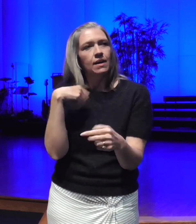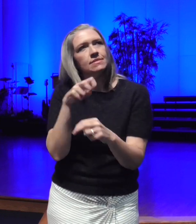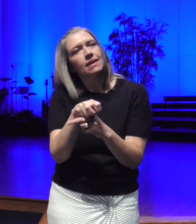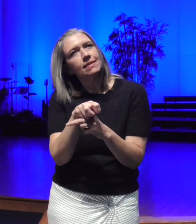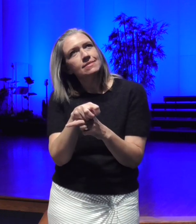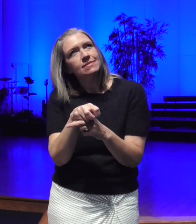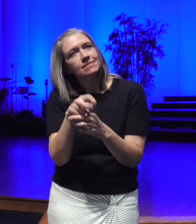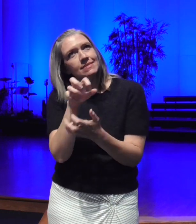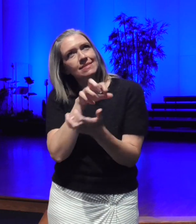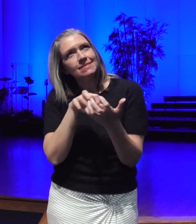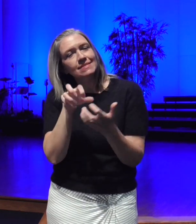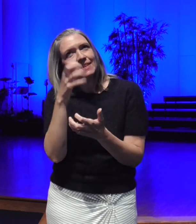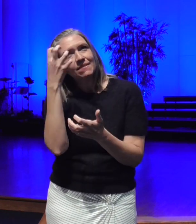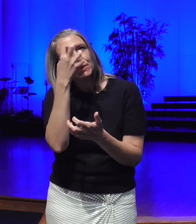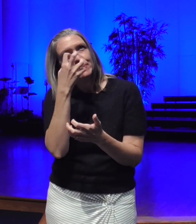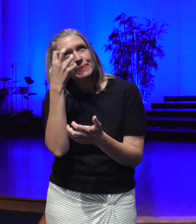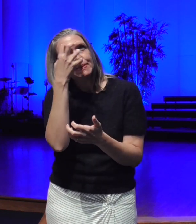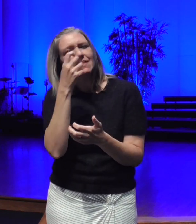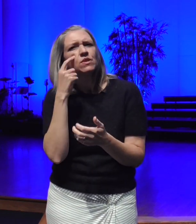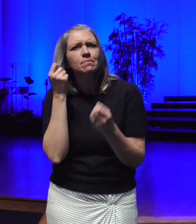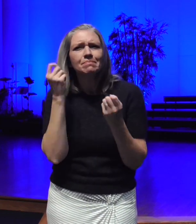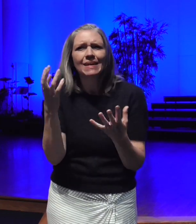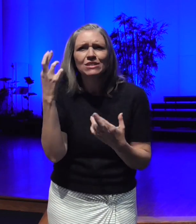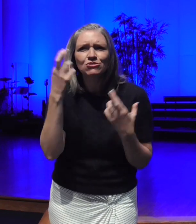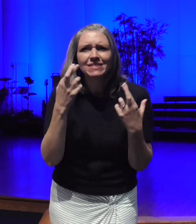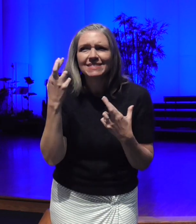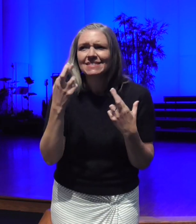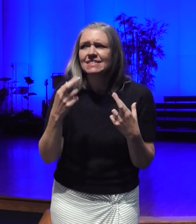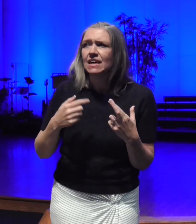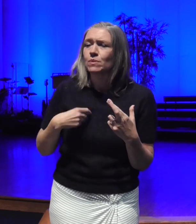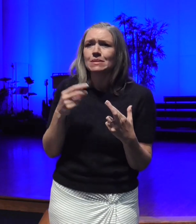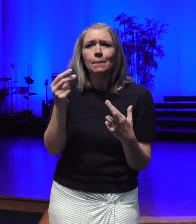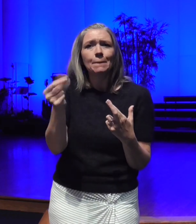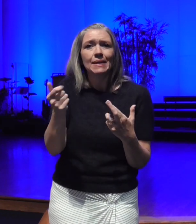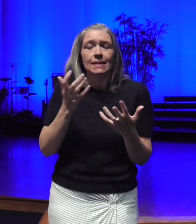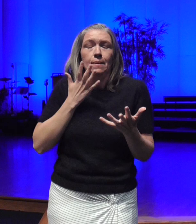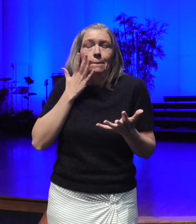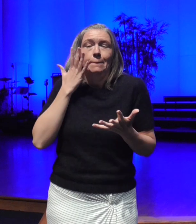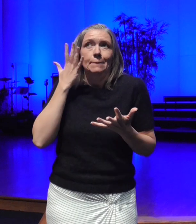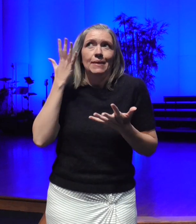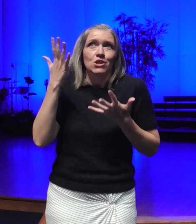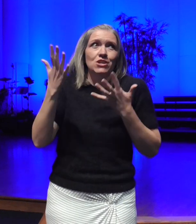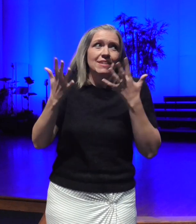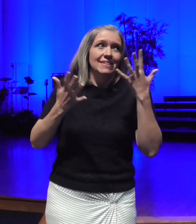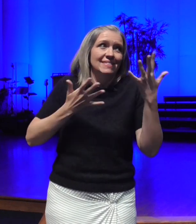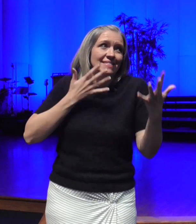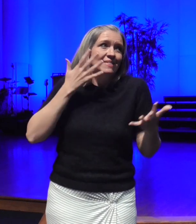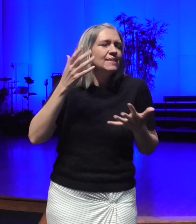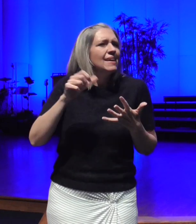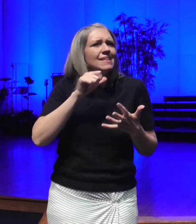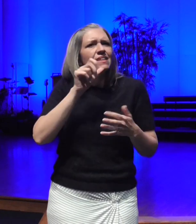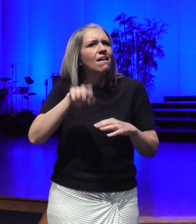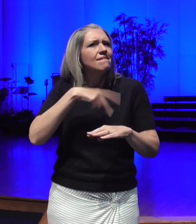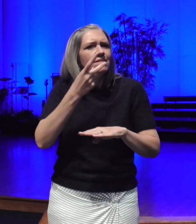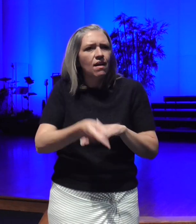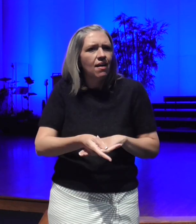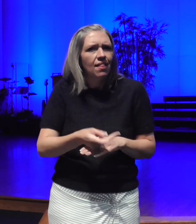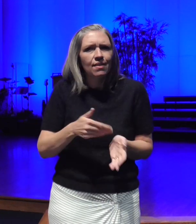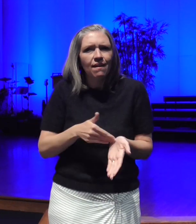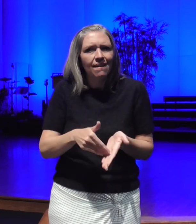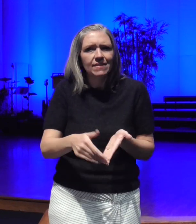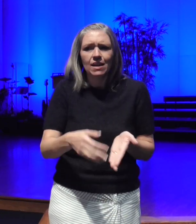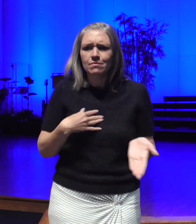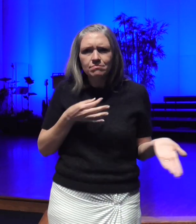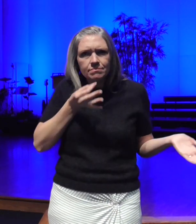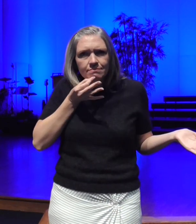dazed and confused, of course, for a number of reasons, because I was immediately embarrassed. I didn't fall very often. I was a really